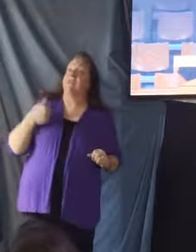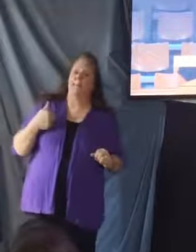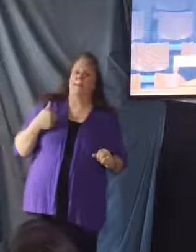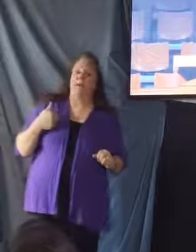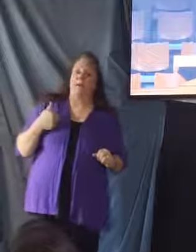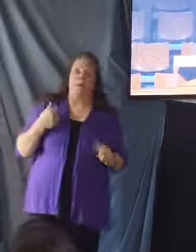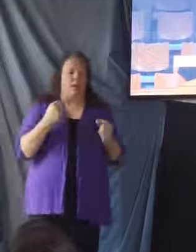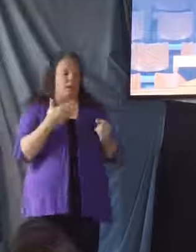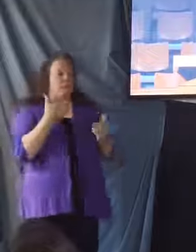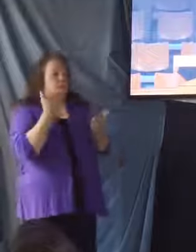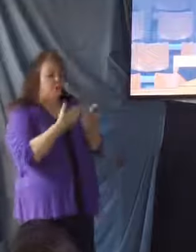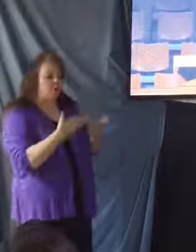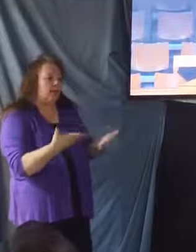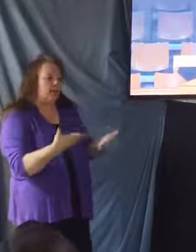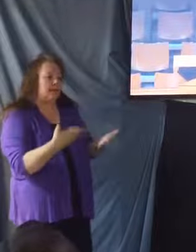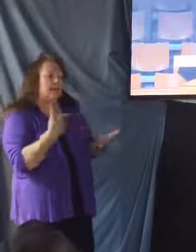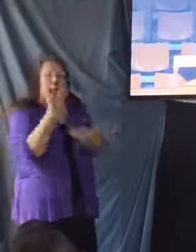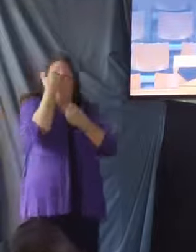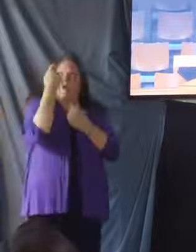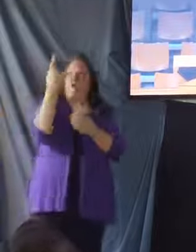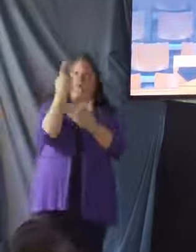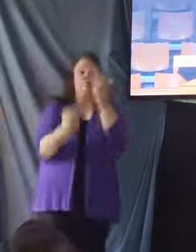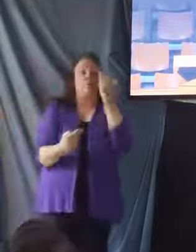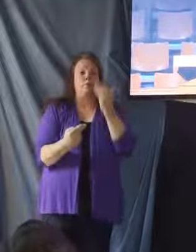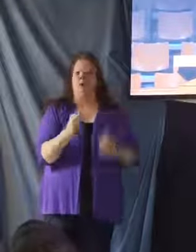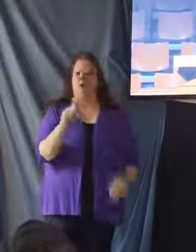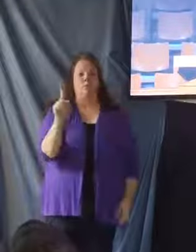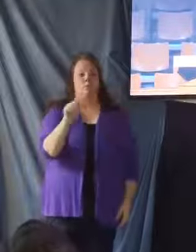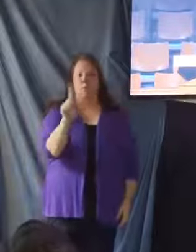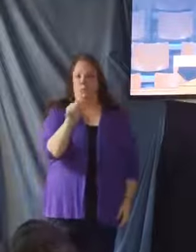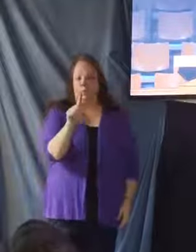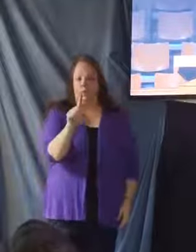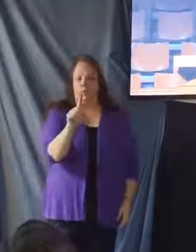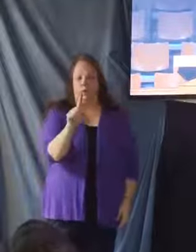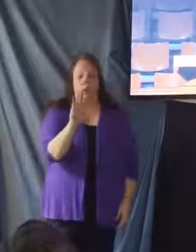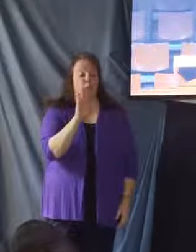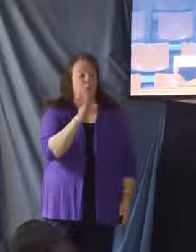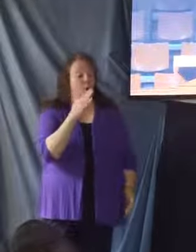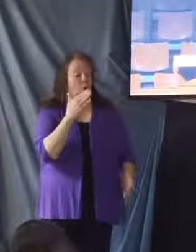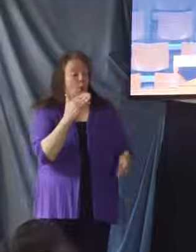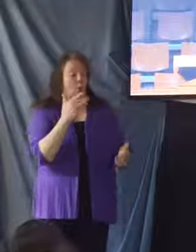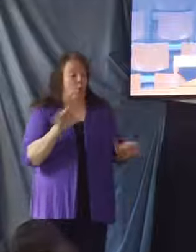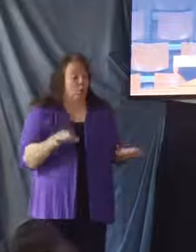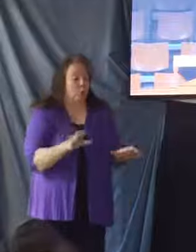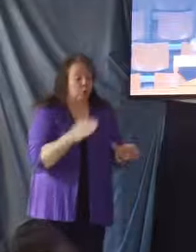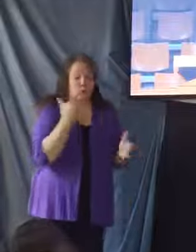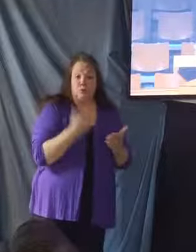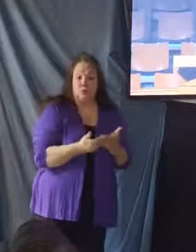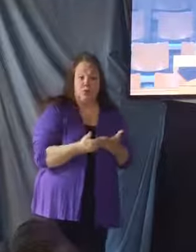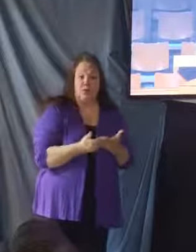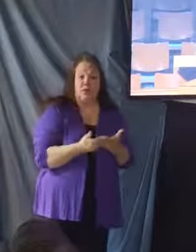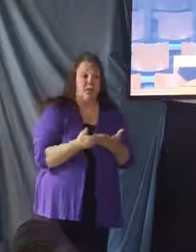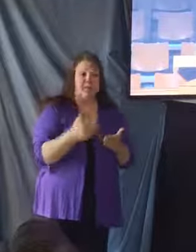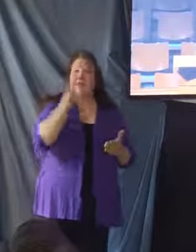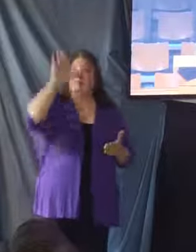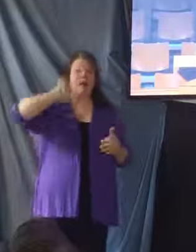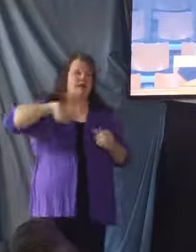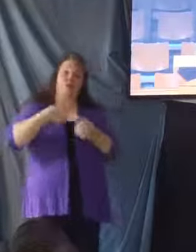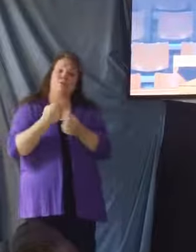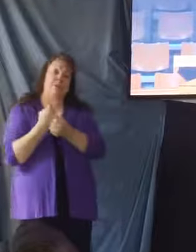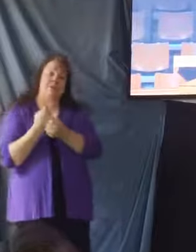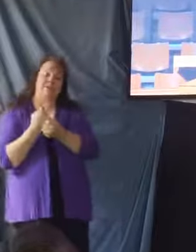Well, I'll do my good works and trust in him. No, because if you bring your good works in, it's no longer by God's